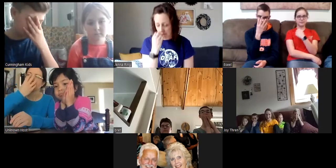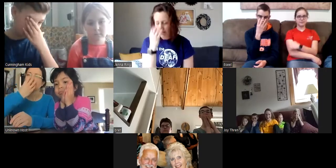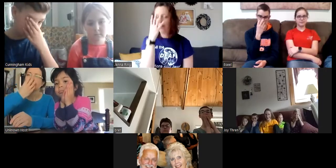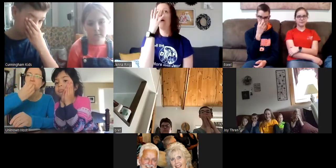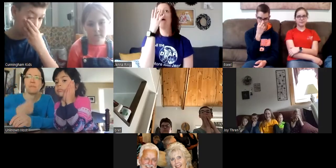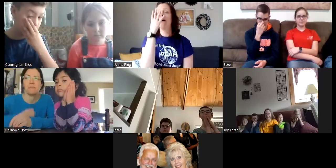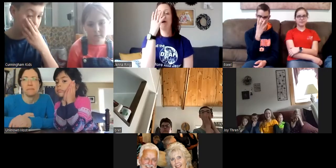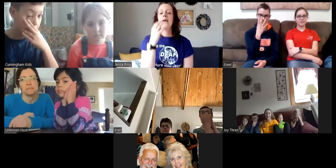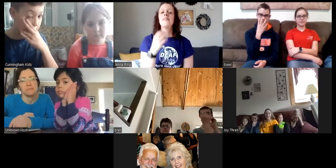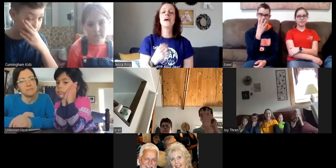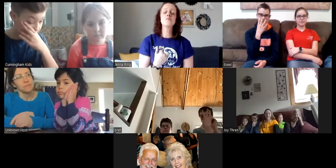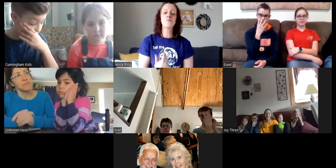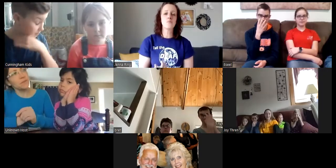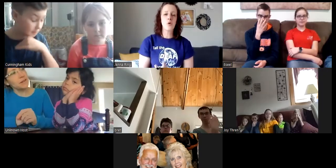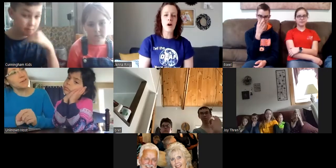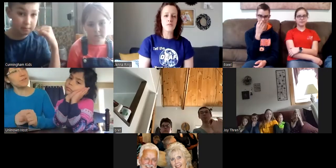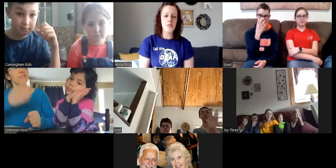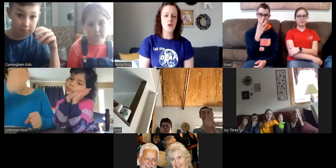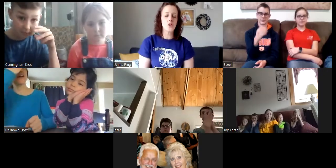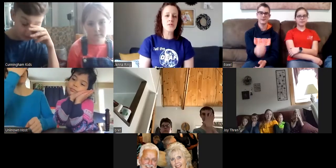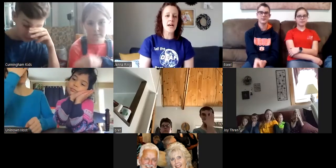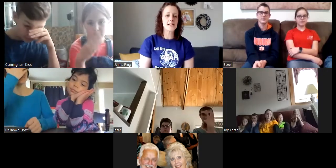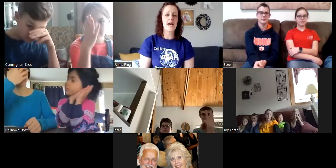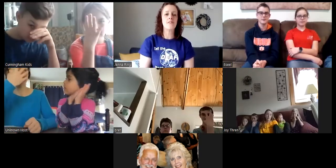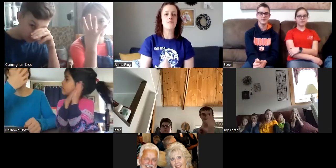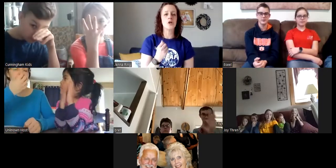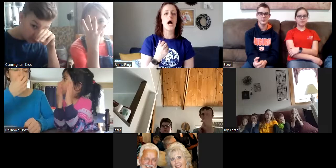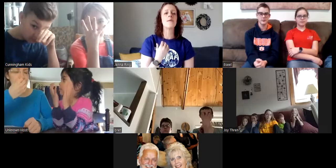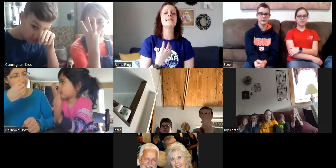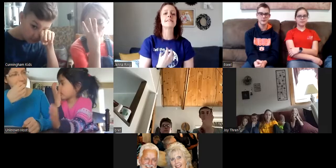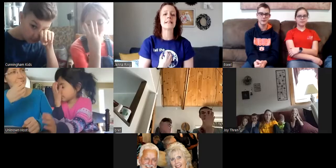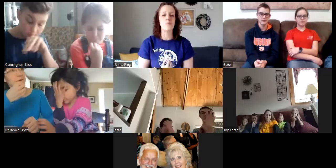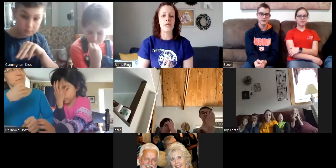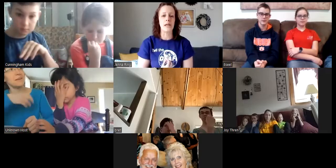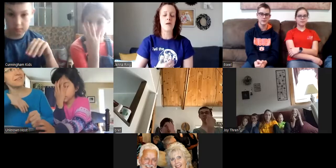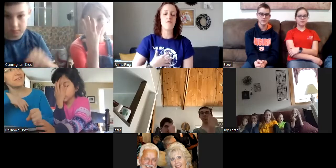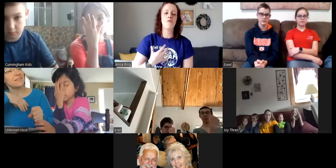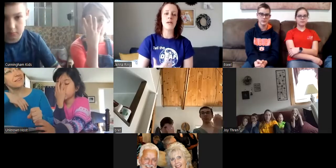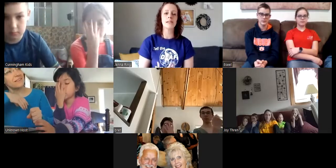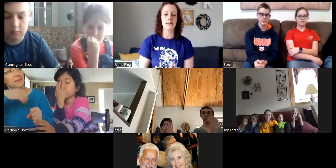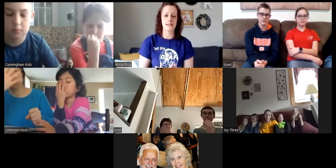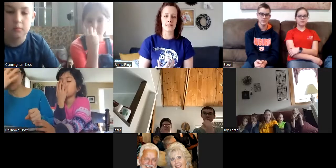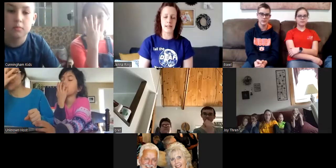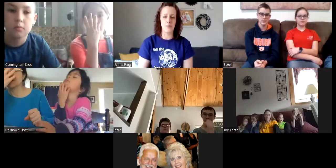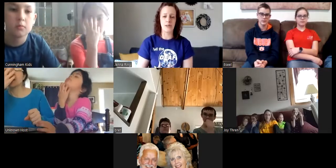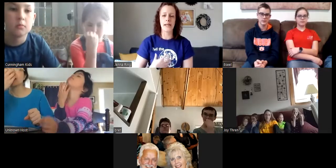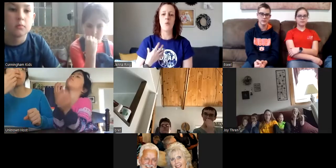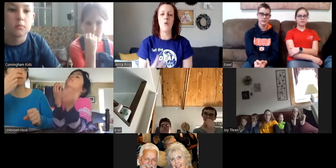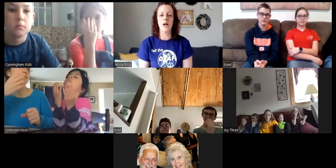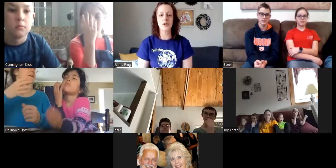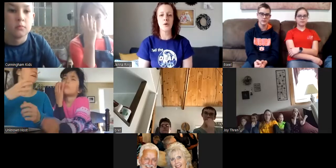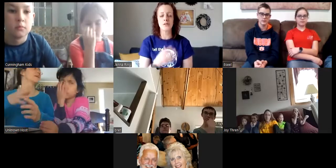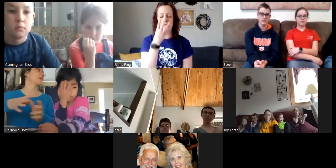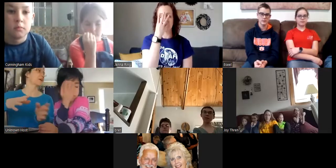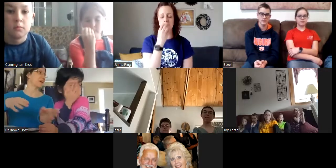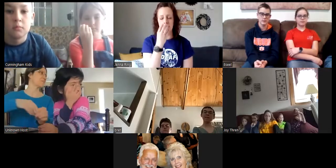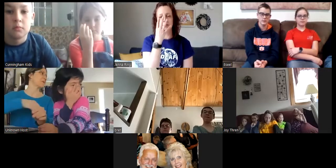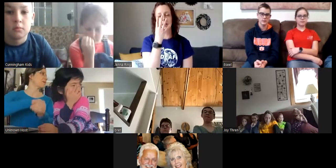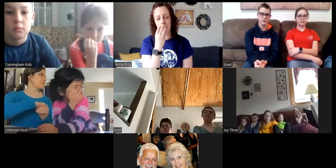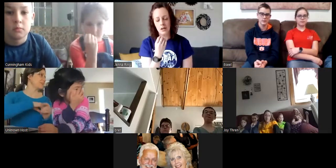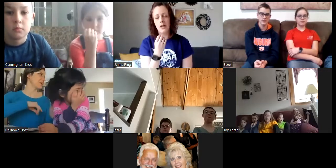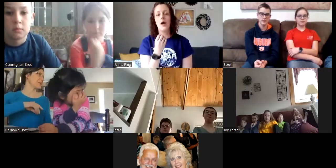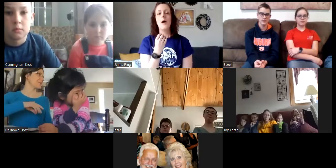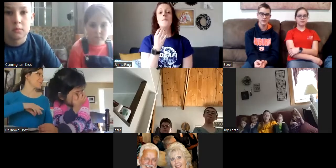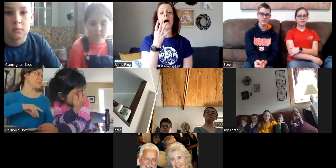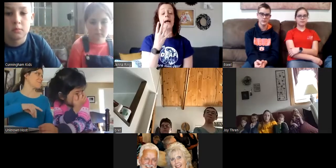and then you're sleep. Oh, that's more often they'll use that sign for I'm sleepy. I'm feeling sleepy, like I want to go to sleep. So